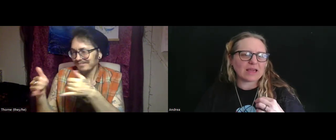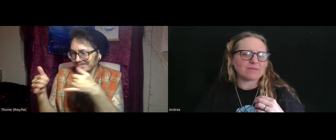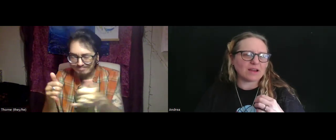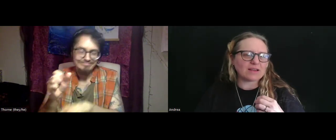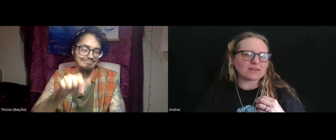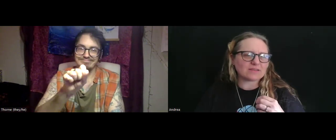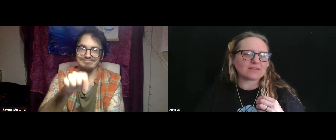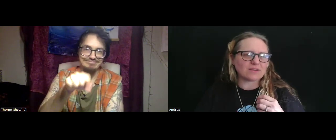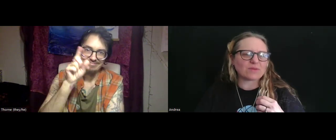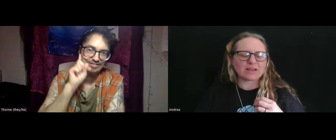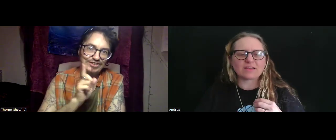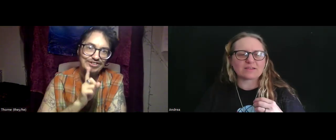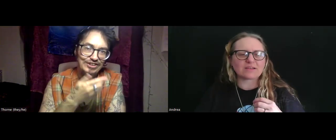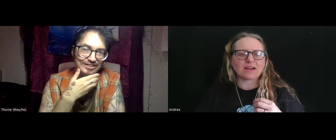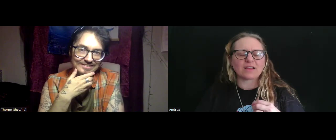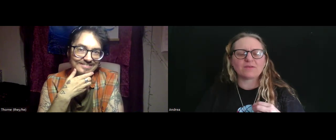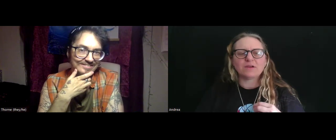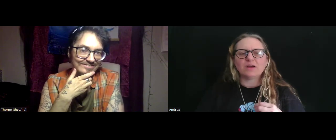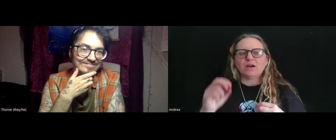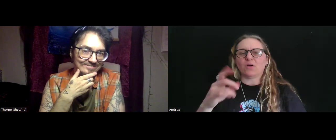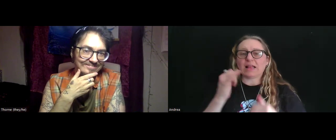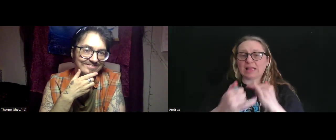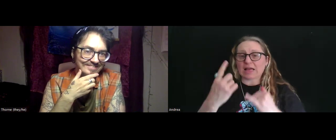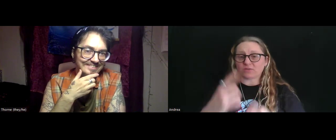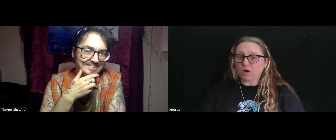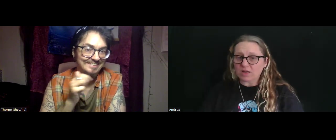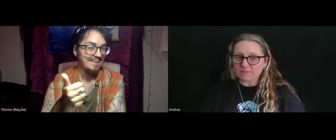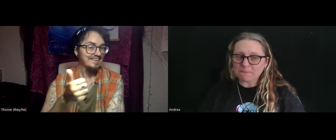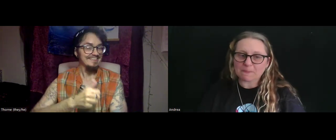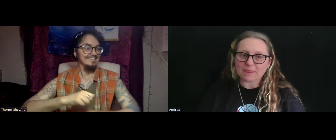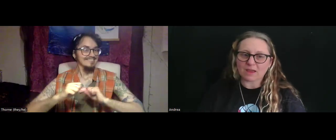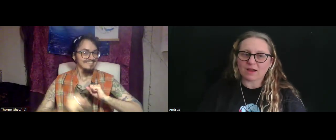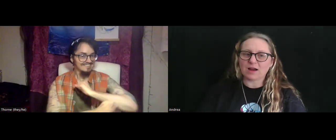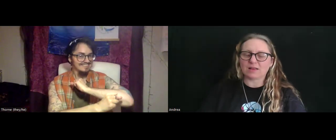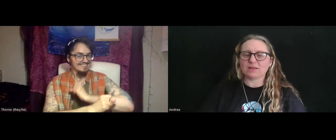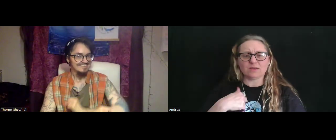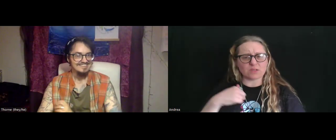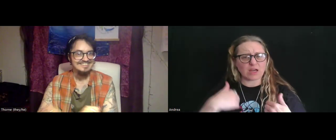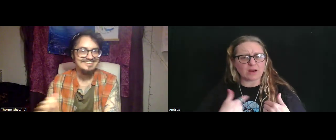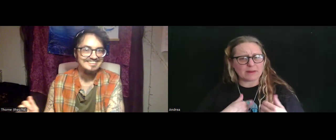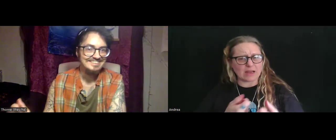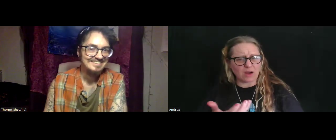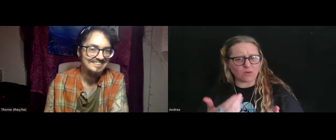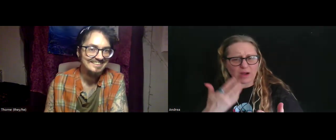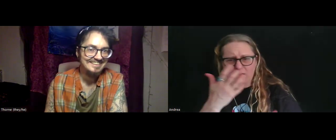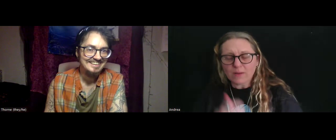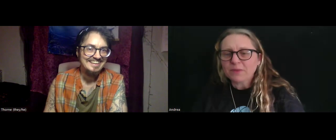game nights, playing things like that. Yeah. Okay, last one. All right, this tired me out. Wow.